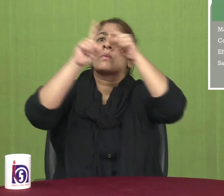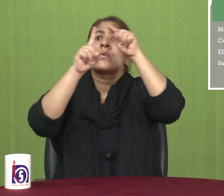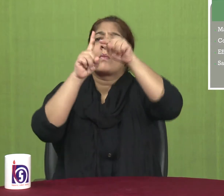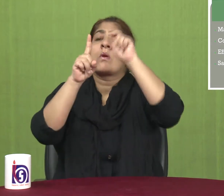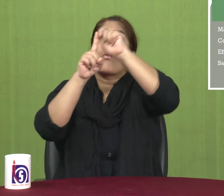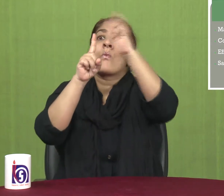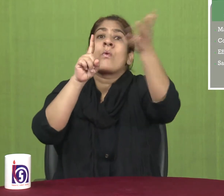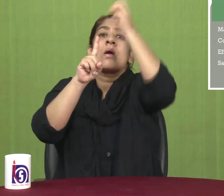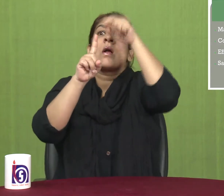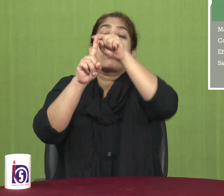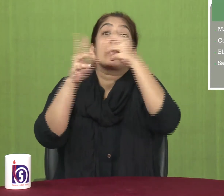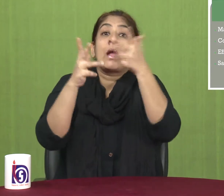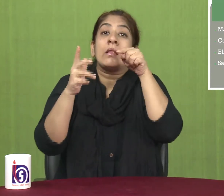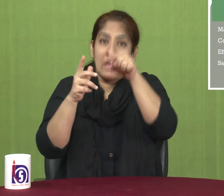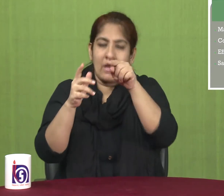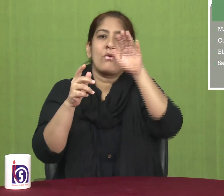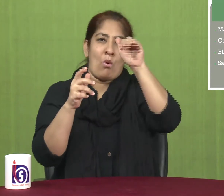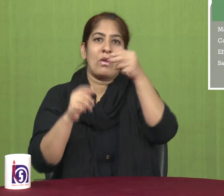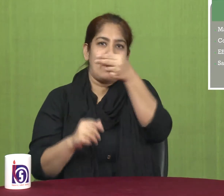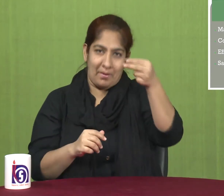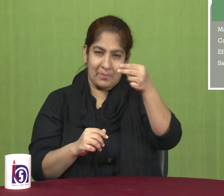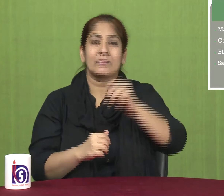What are the objectives of financial management?